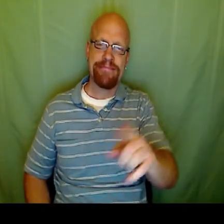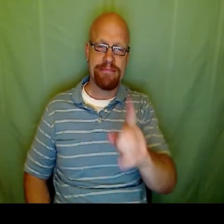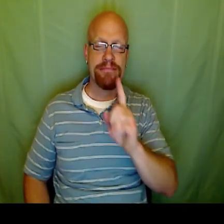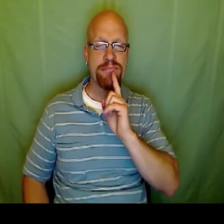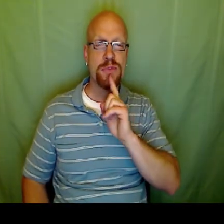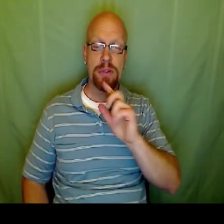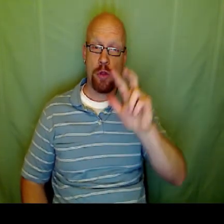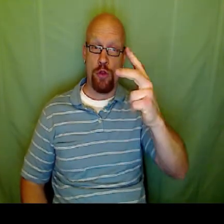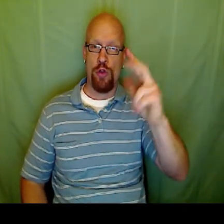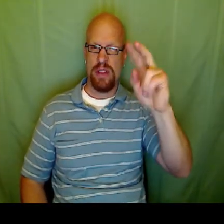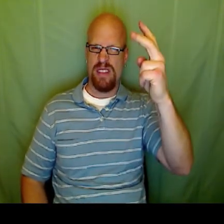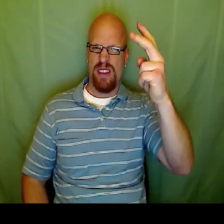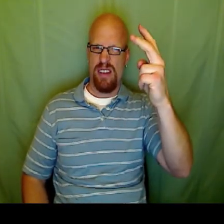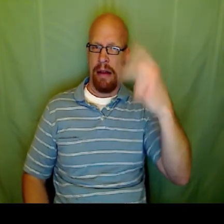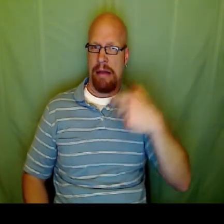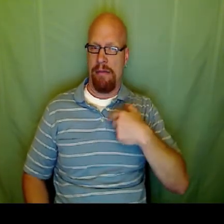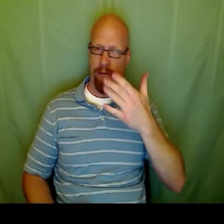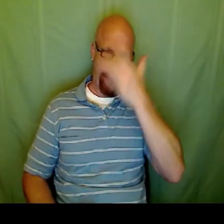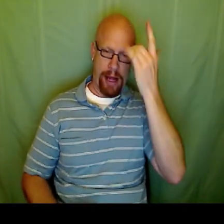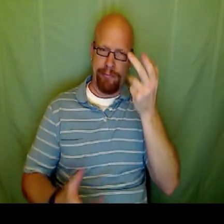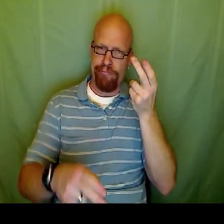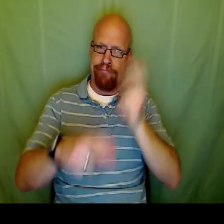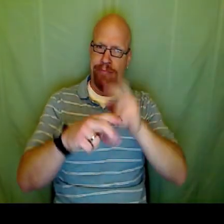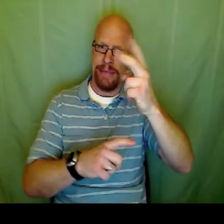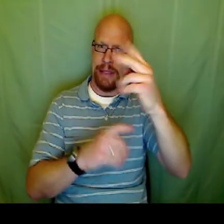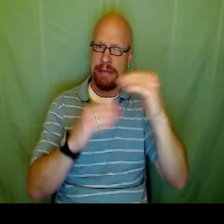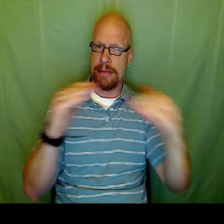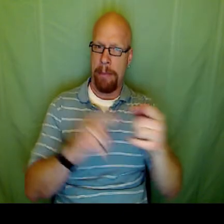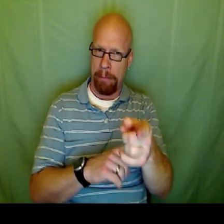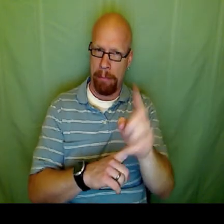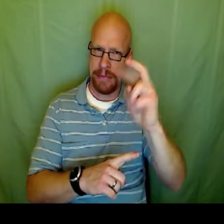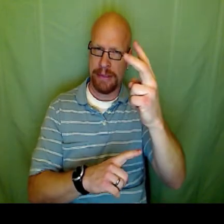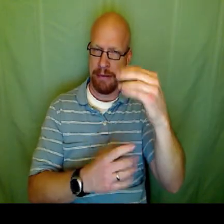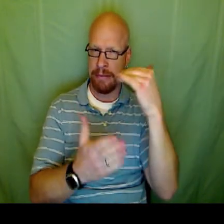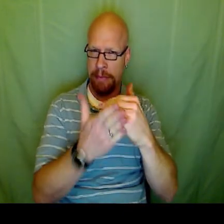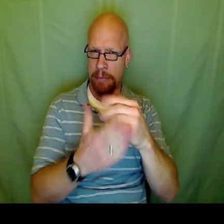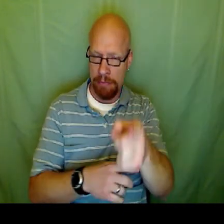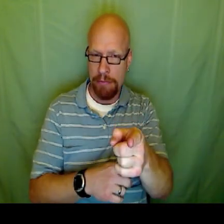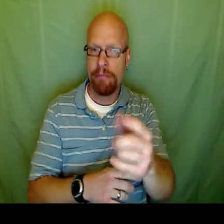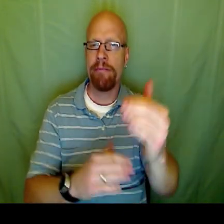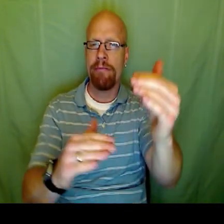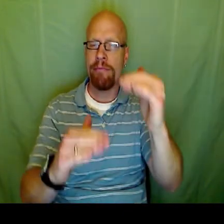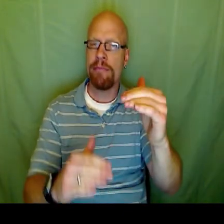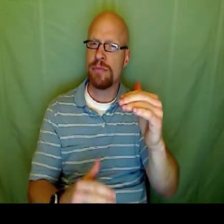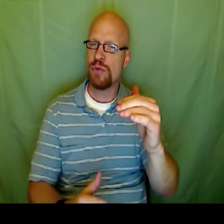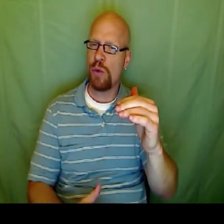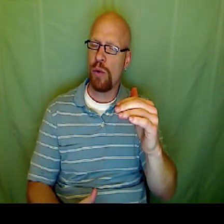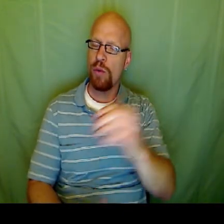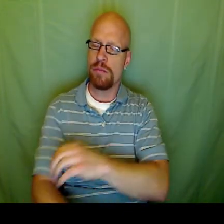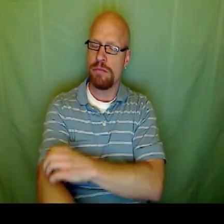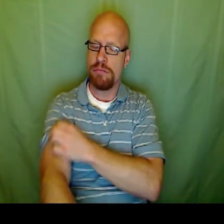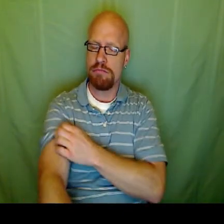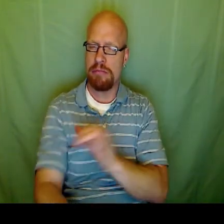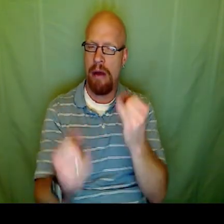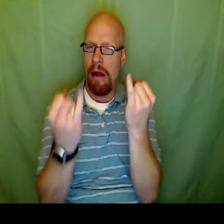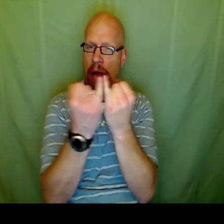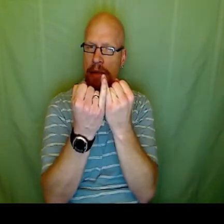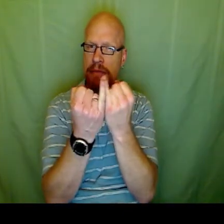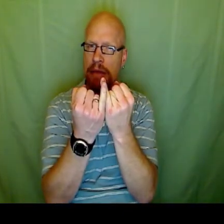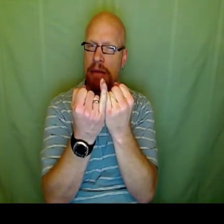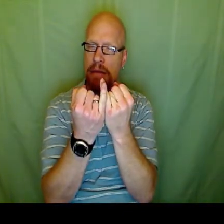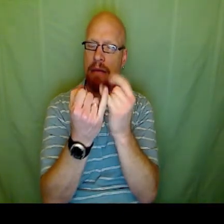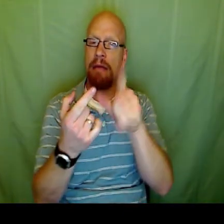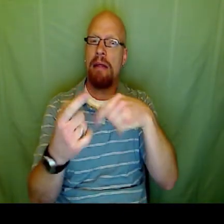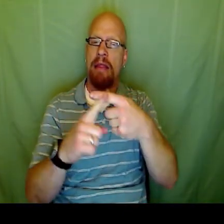Wow, a lot of writing here, but I'm you the steps that clearly laid out. I forgot to write the second step earlier, so I had to go through the second step,